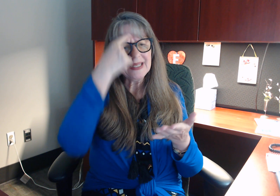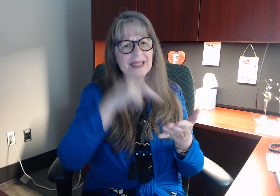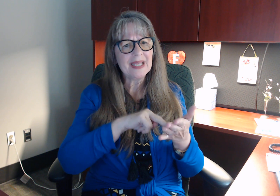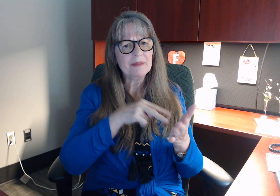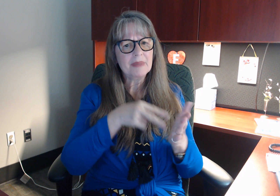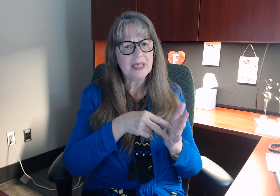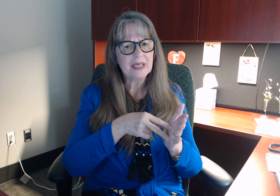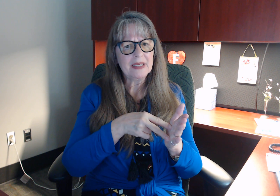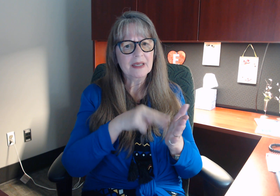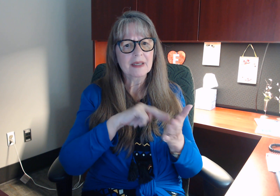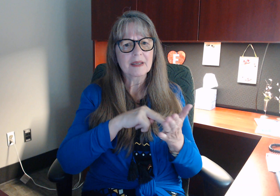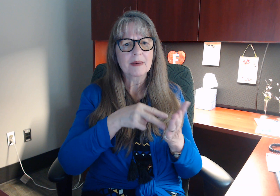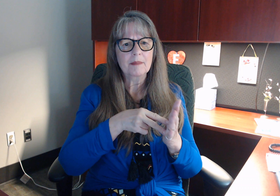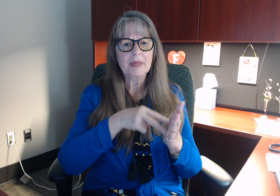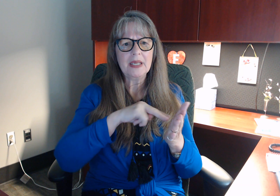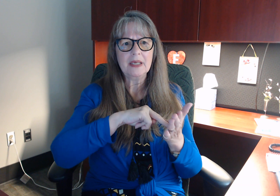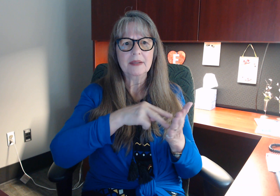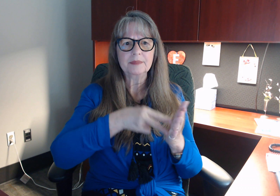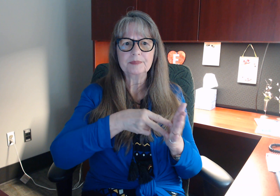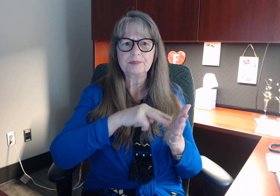they mean.